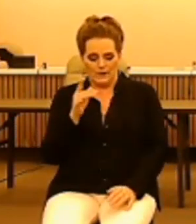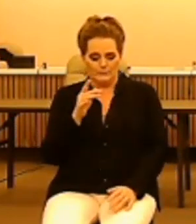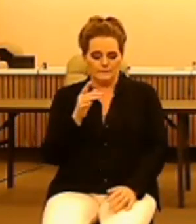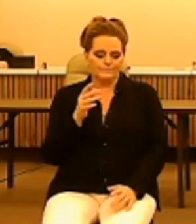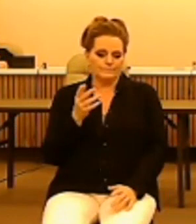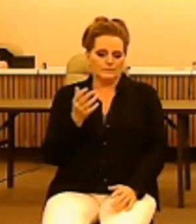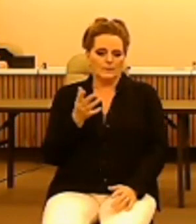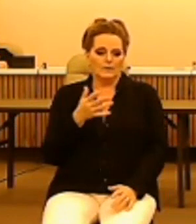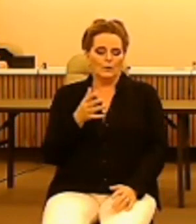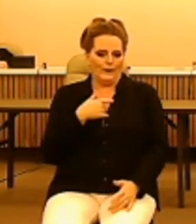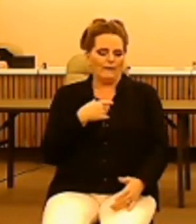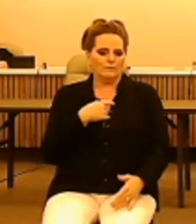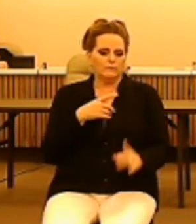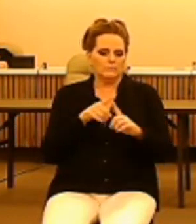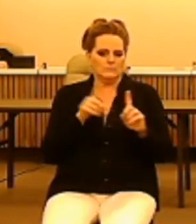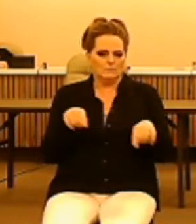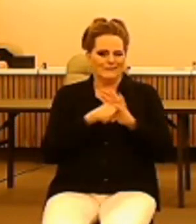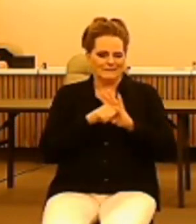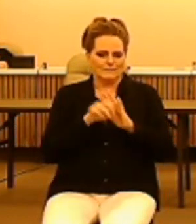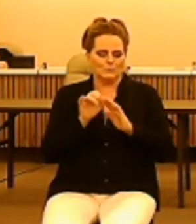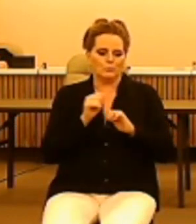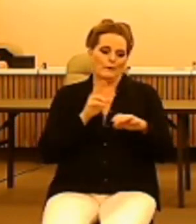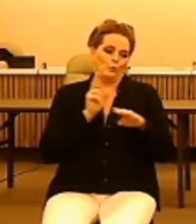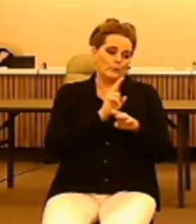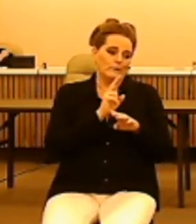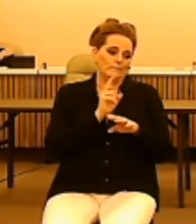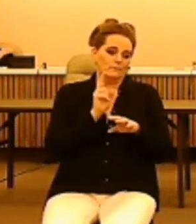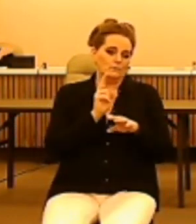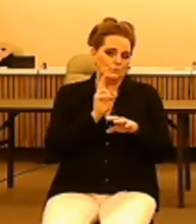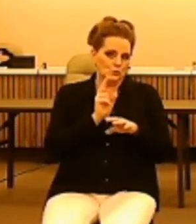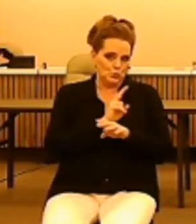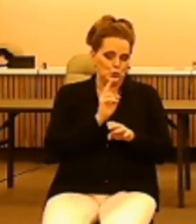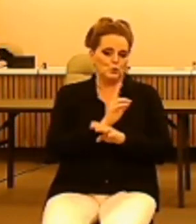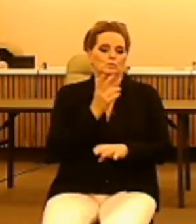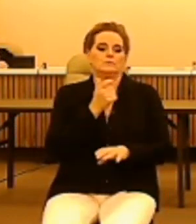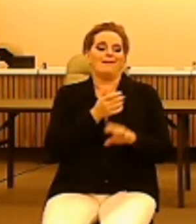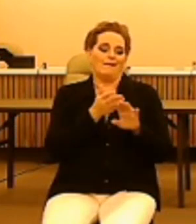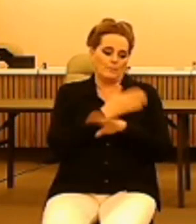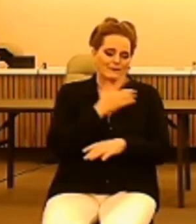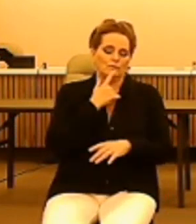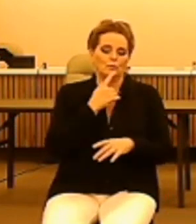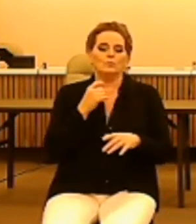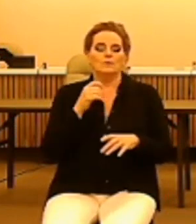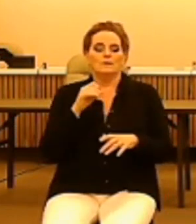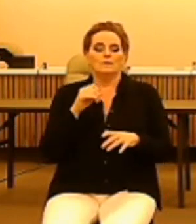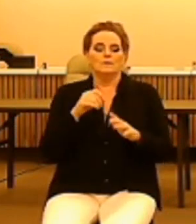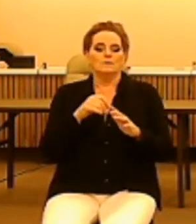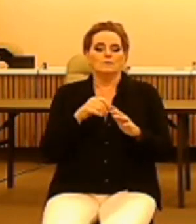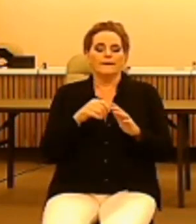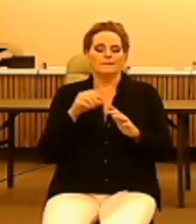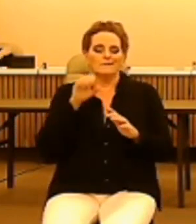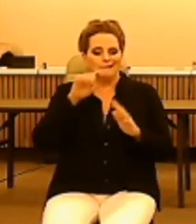signs. Correct. Which we've used in the past to identify speeding zones. So, you